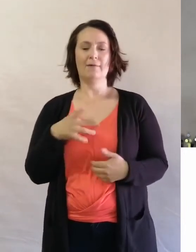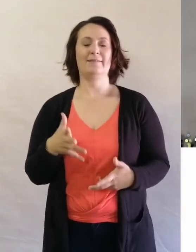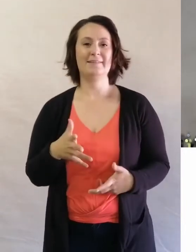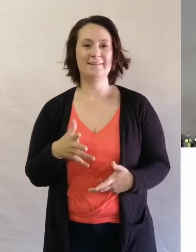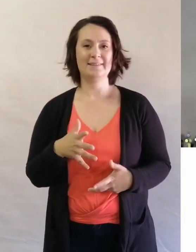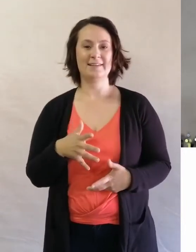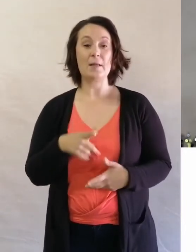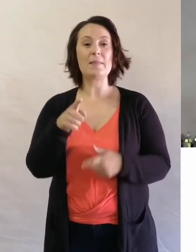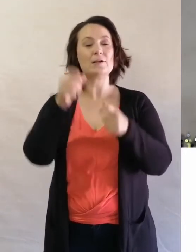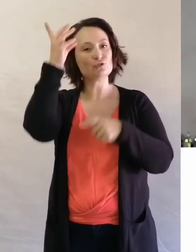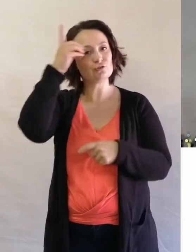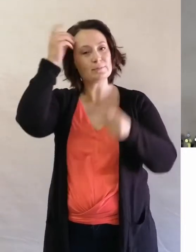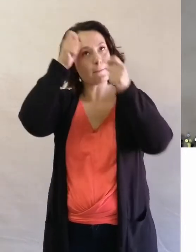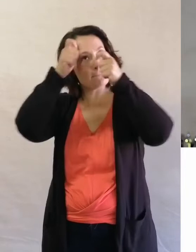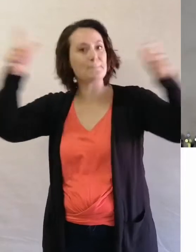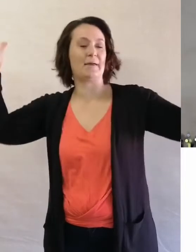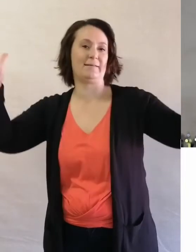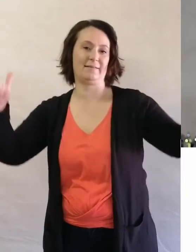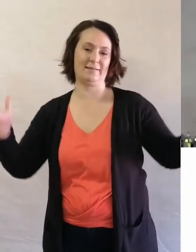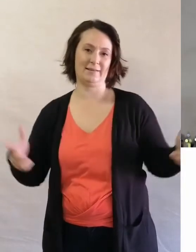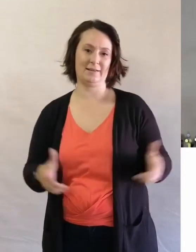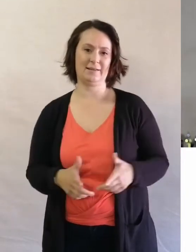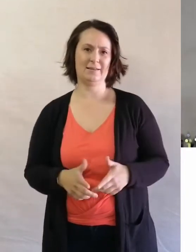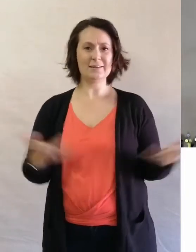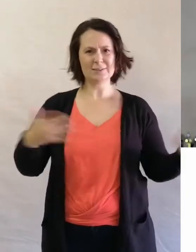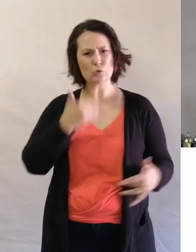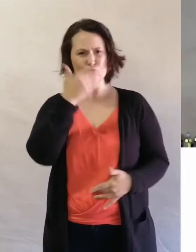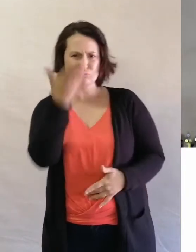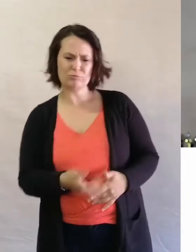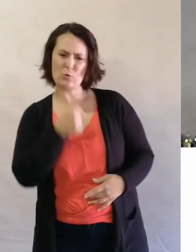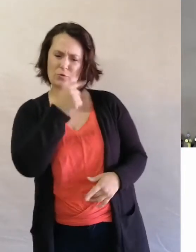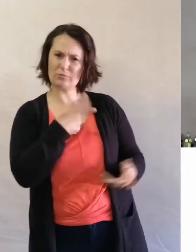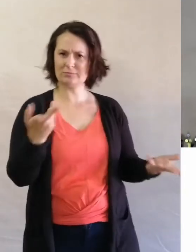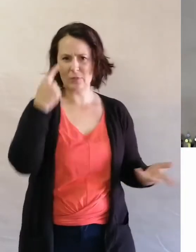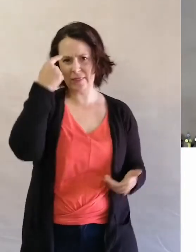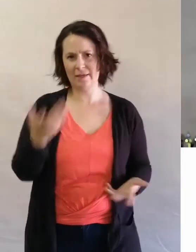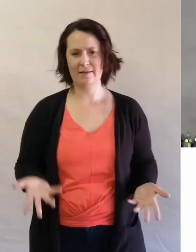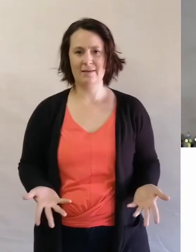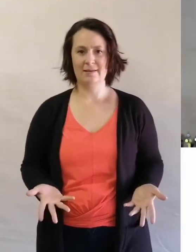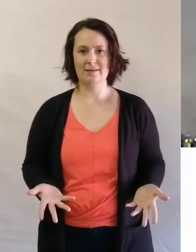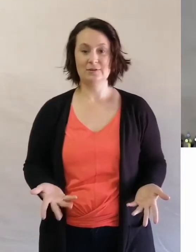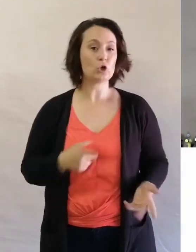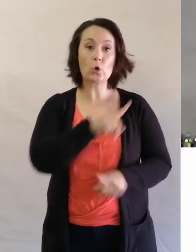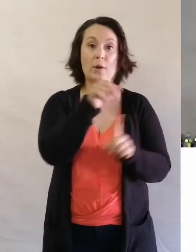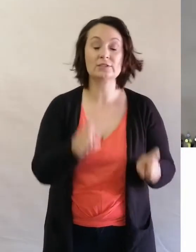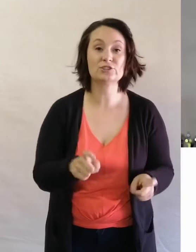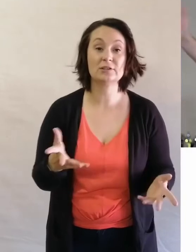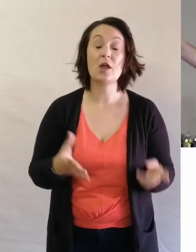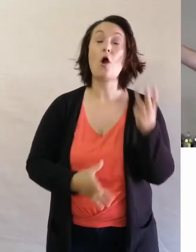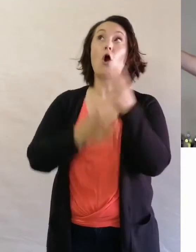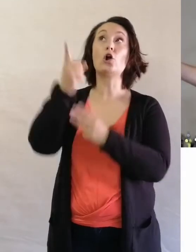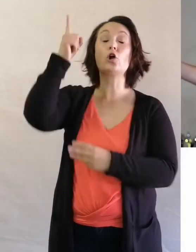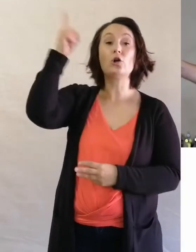thinking. And it honors them. And you say, well, like some people might say, well, who do you guys think you are? That shouldn't be the question. It should be, who do you think